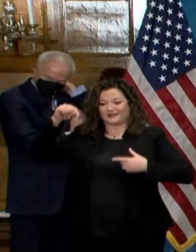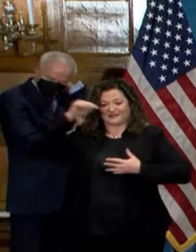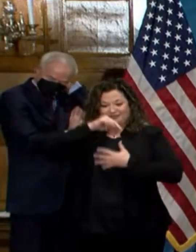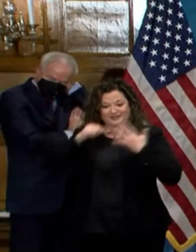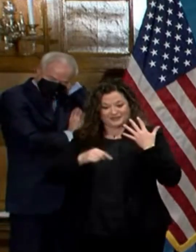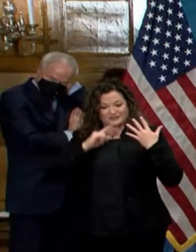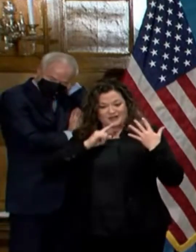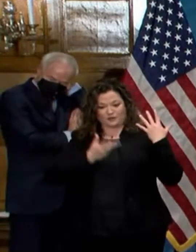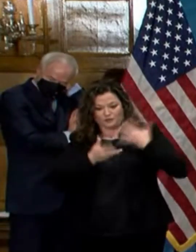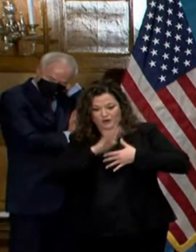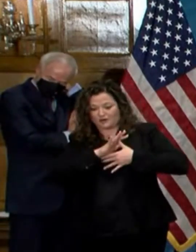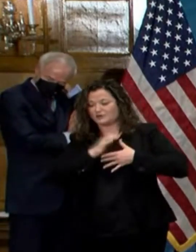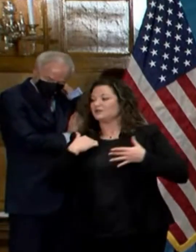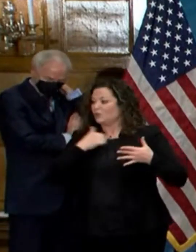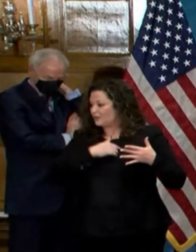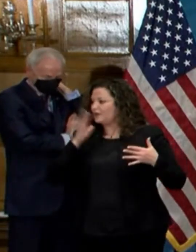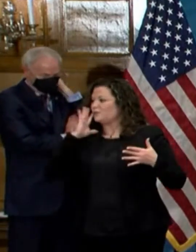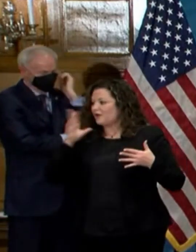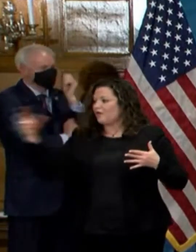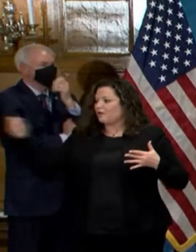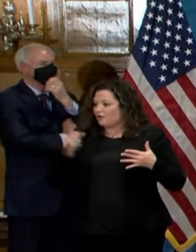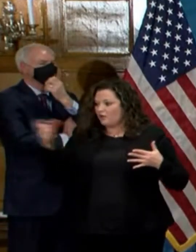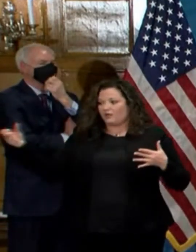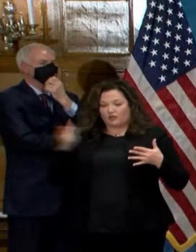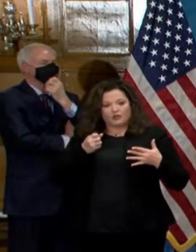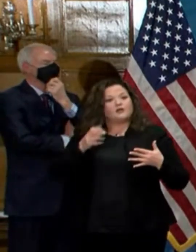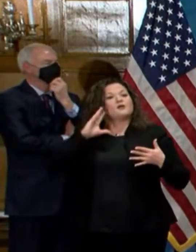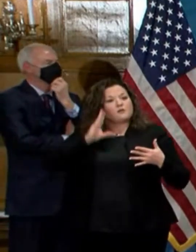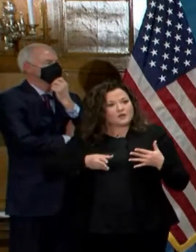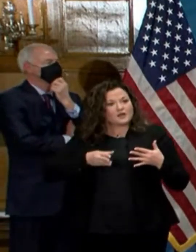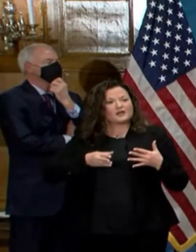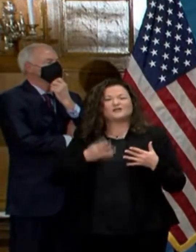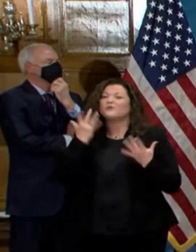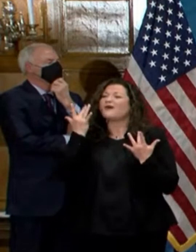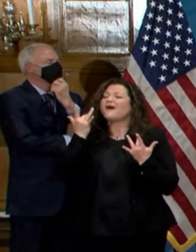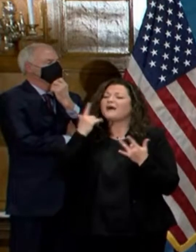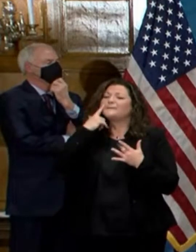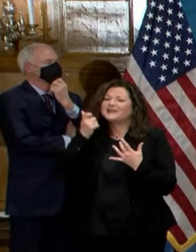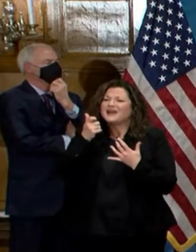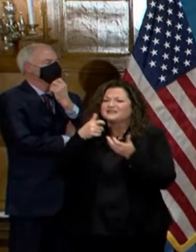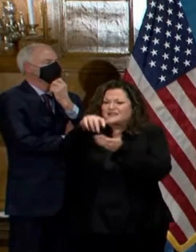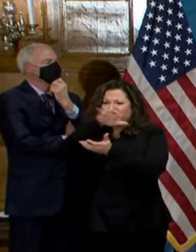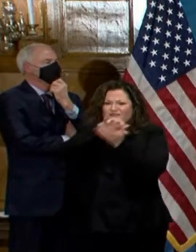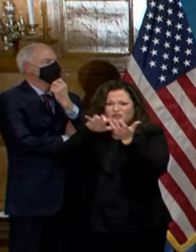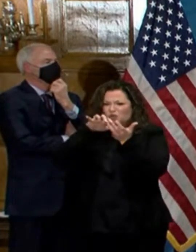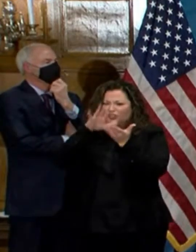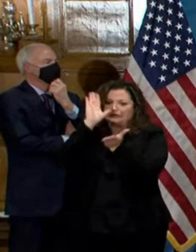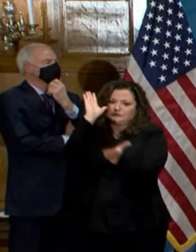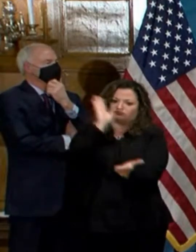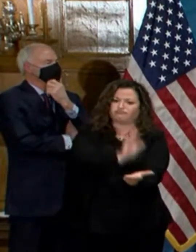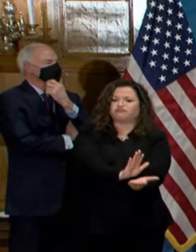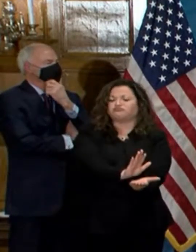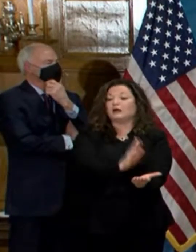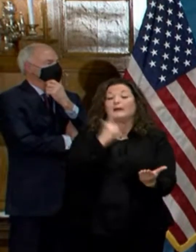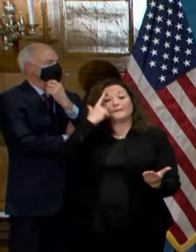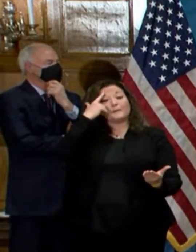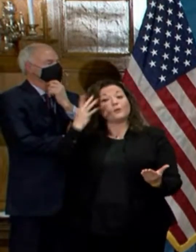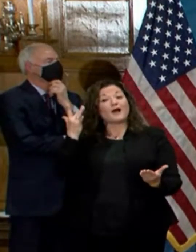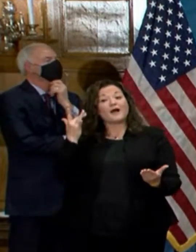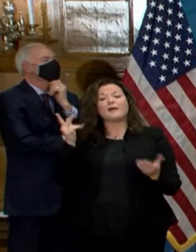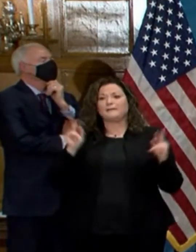and then we're going to get you in, and so that we can take some of the confusion out of the equation, because if people